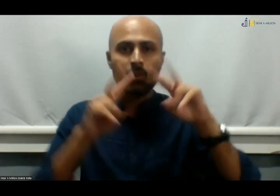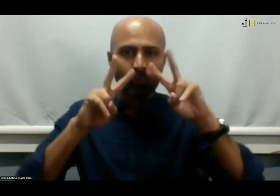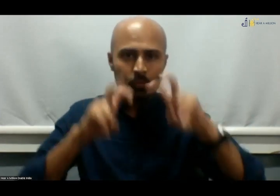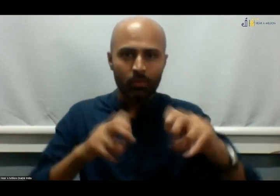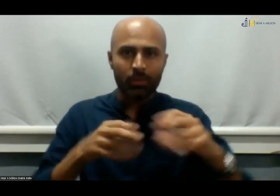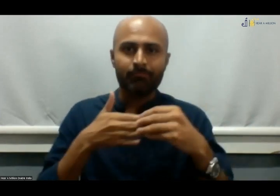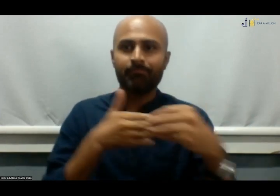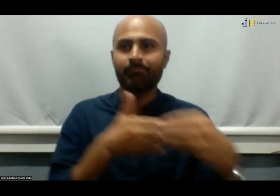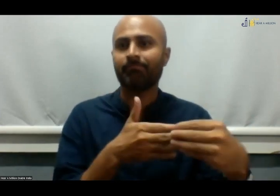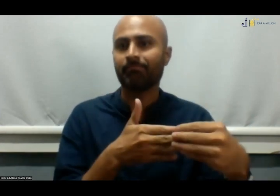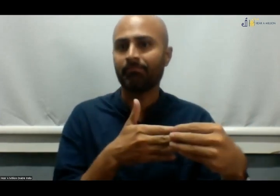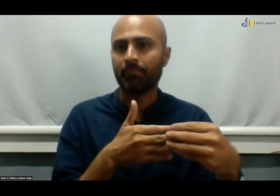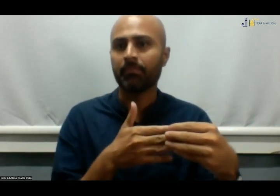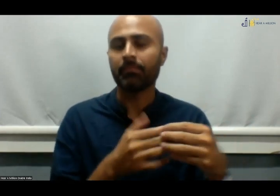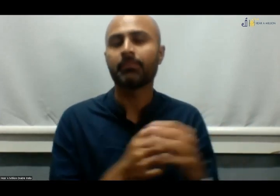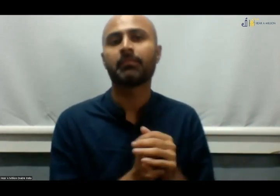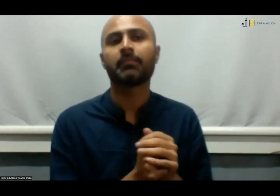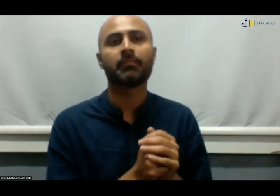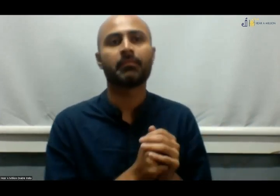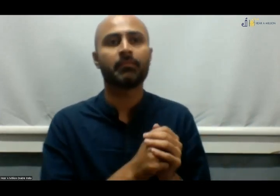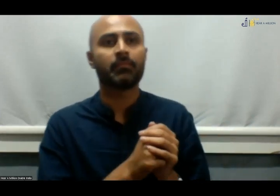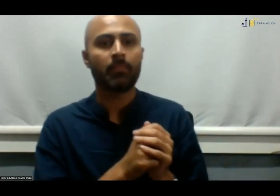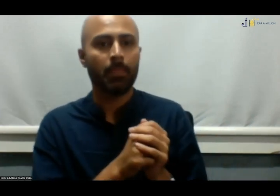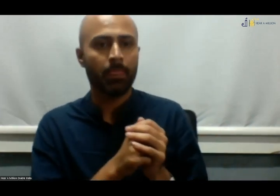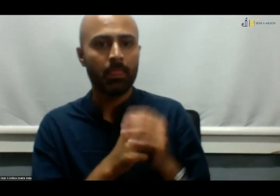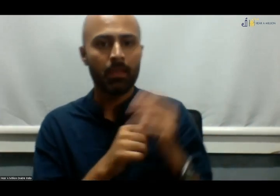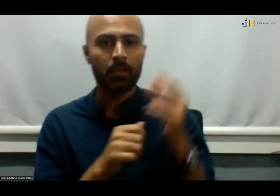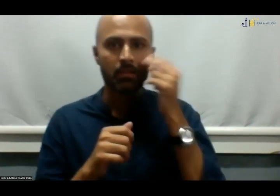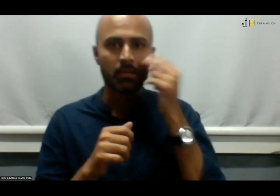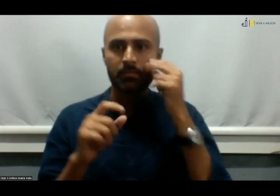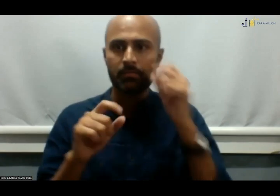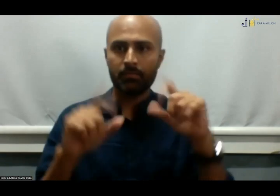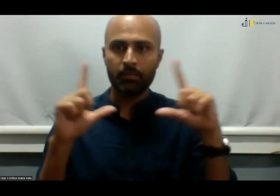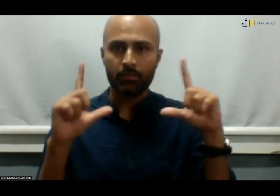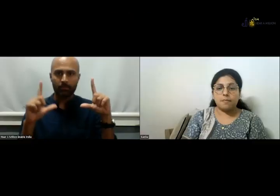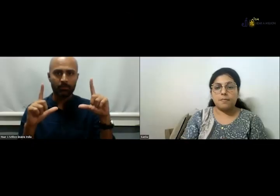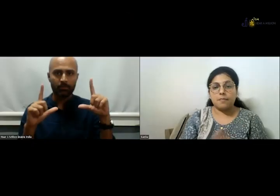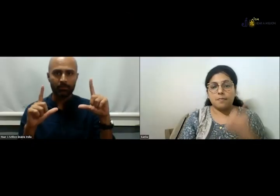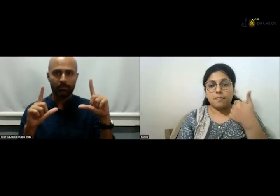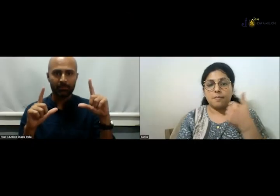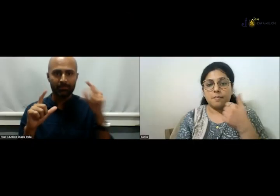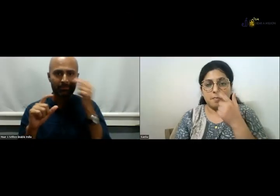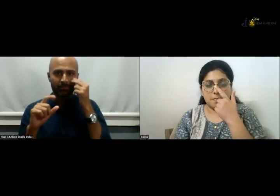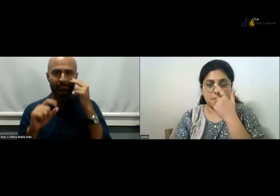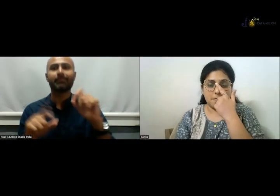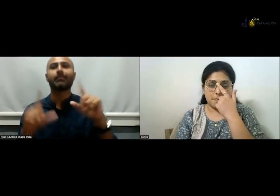We will have Kanika. She is working along with Vera Minion for action research.